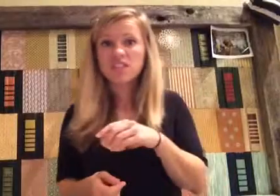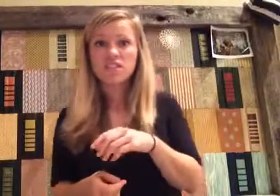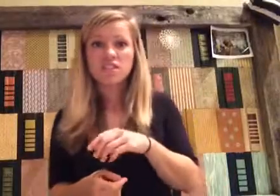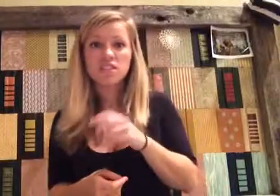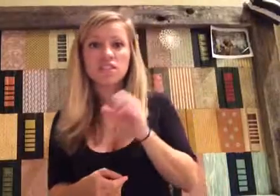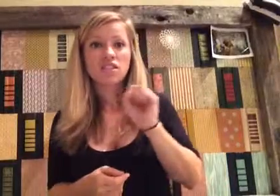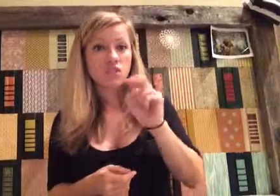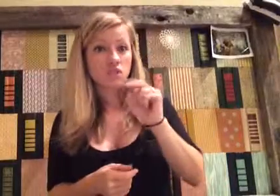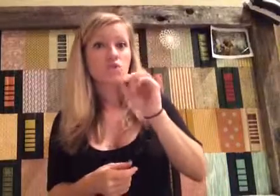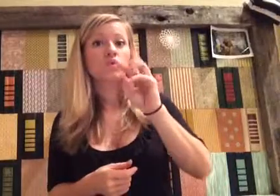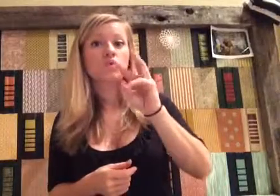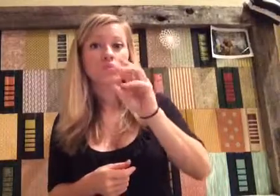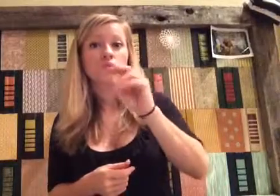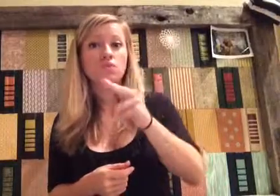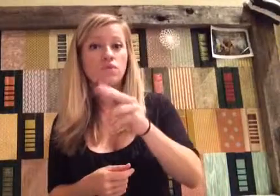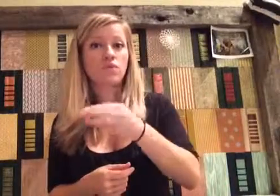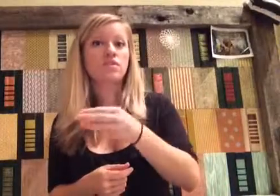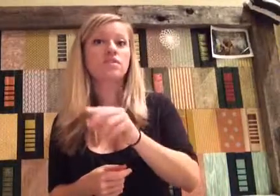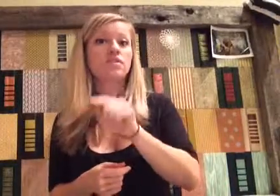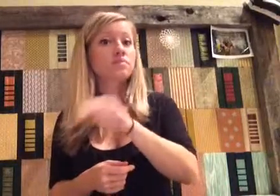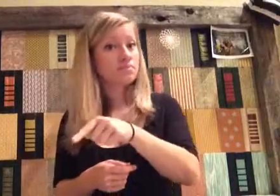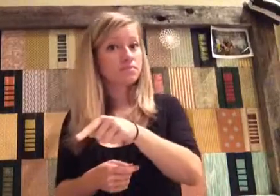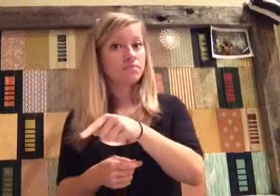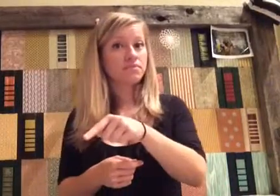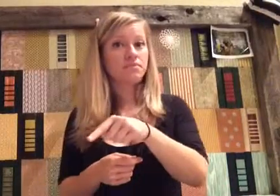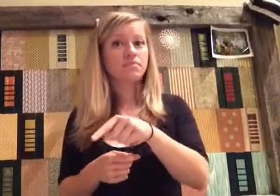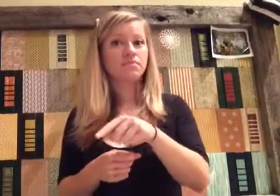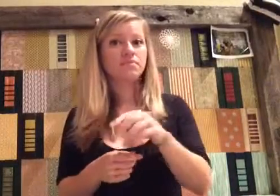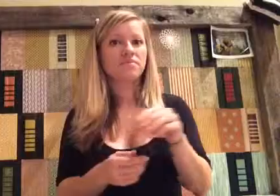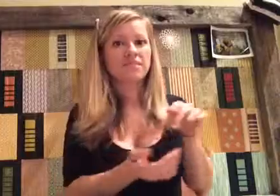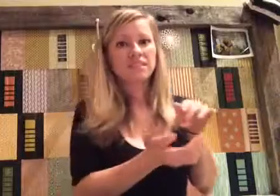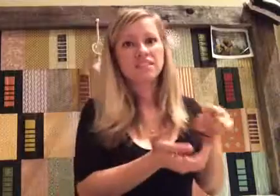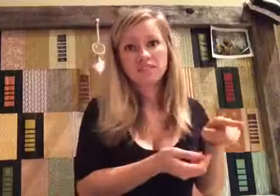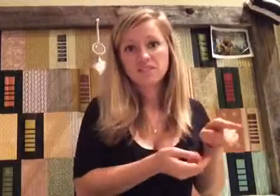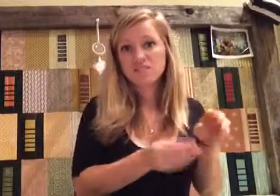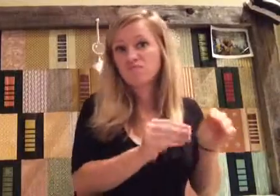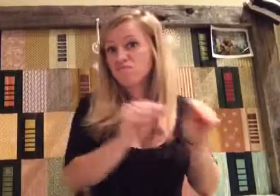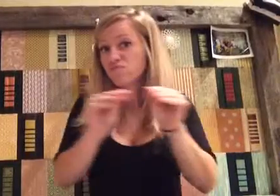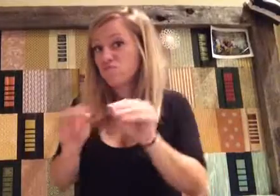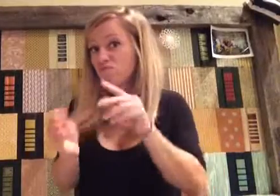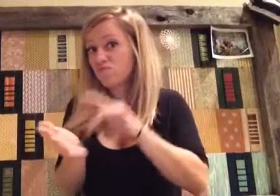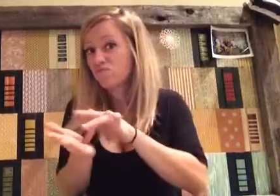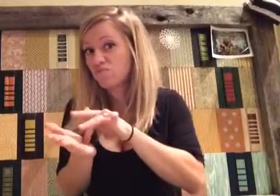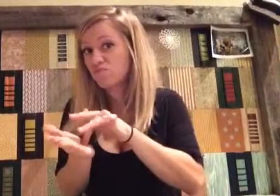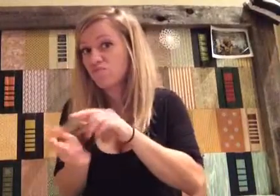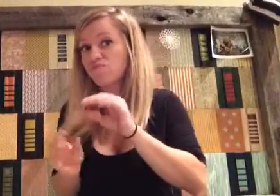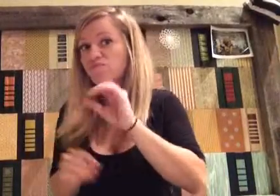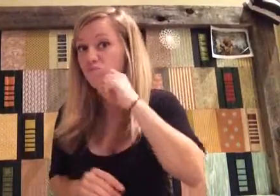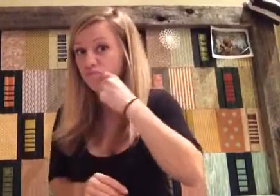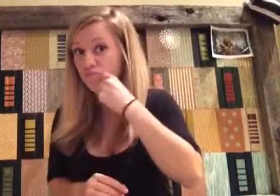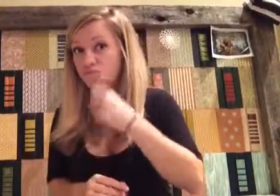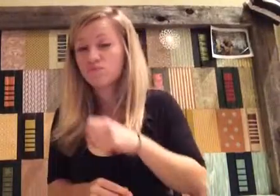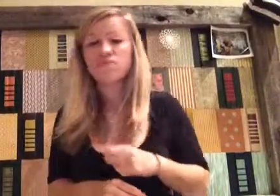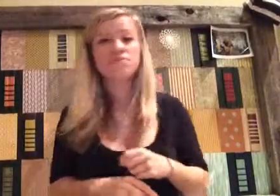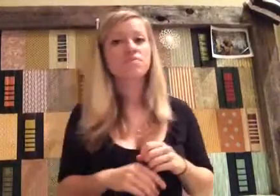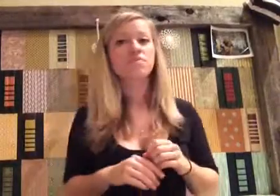The story Broken Chain contains a person versus self-type conflict. The